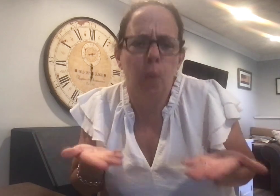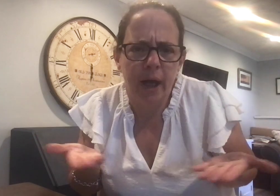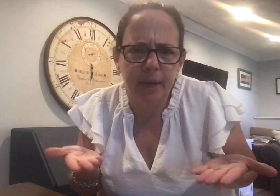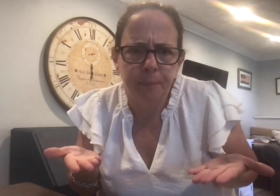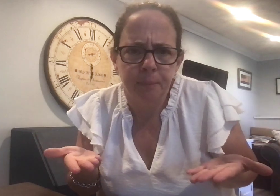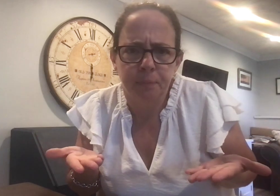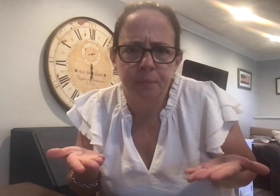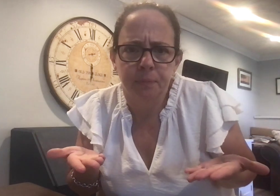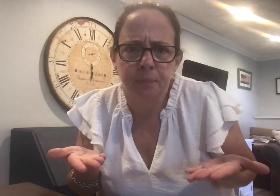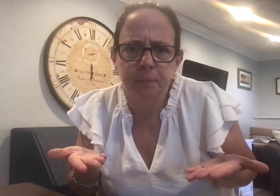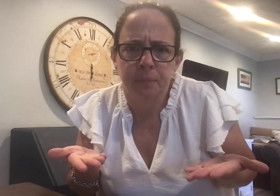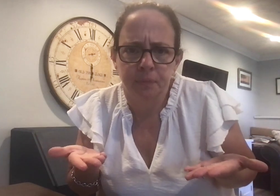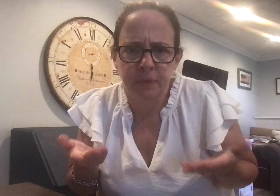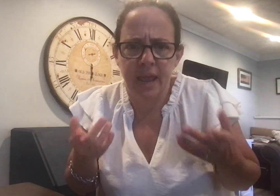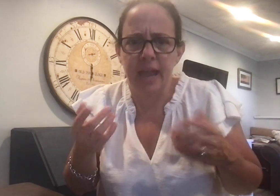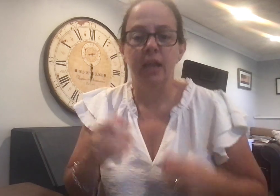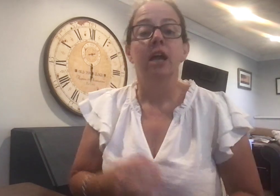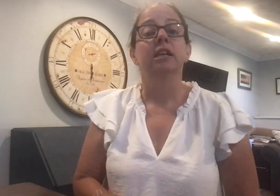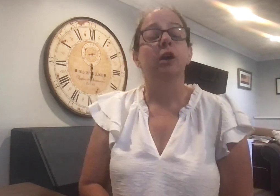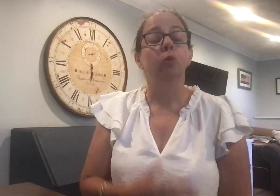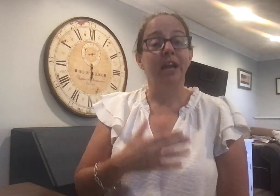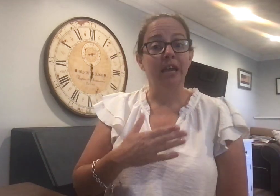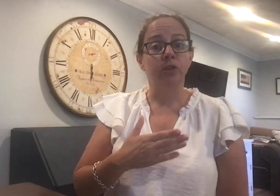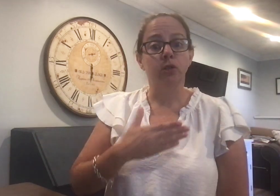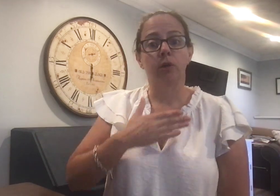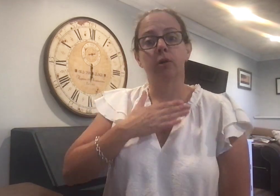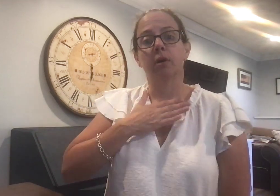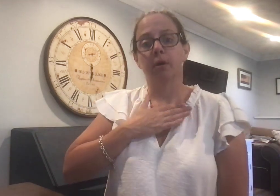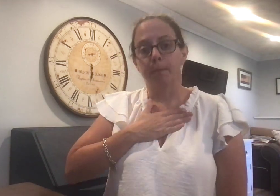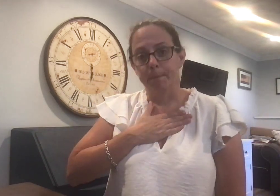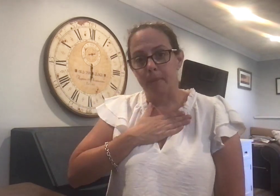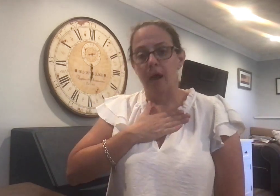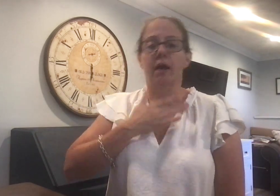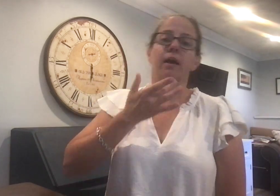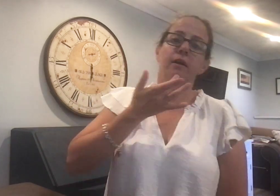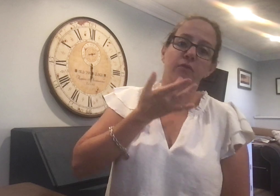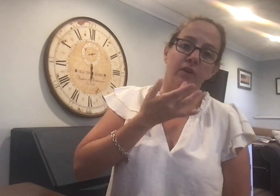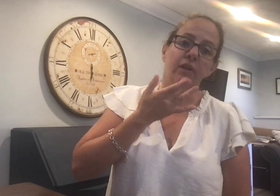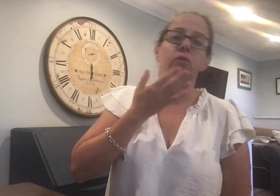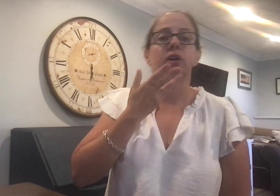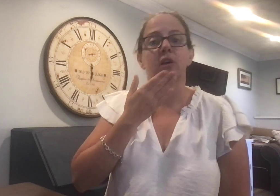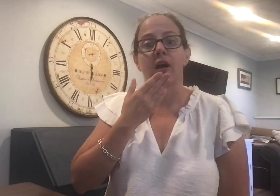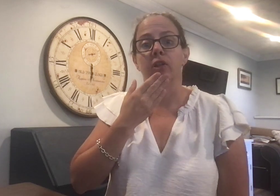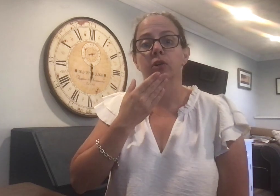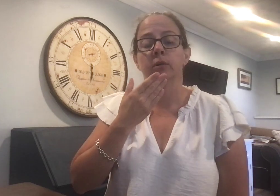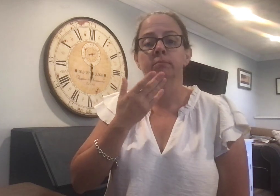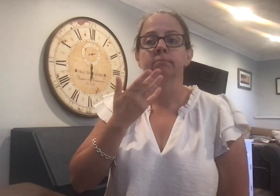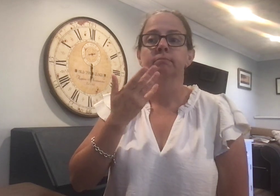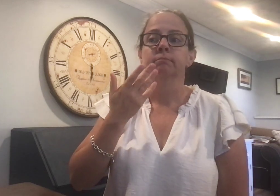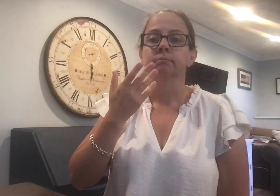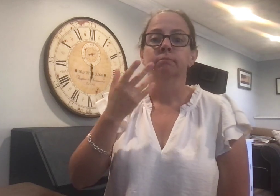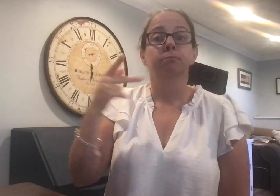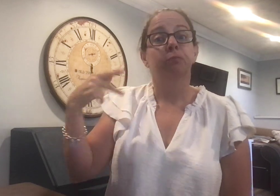what? Okay, now you would answer, my favorite color,